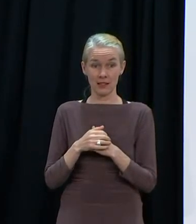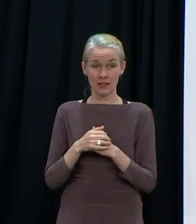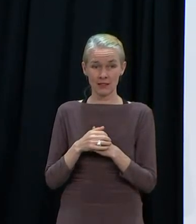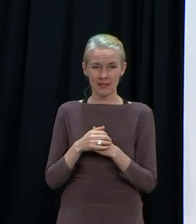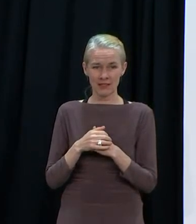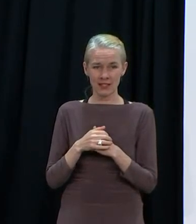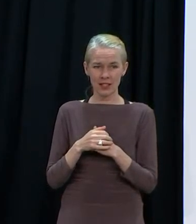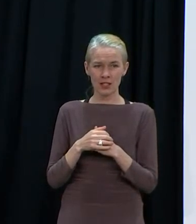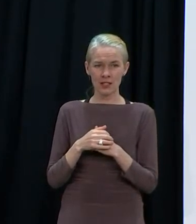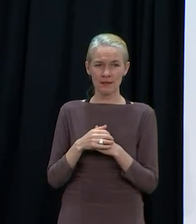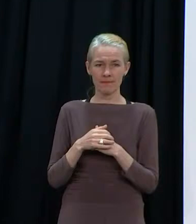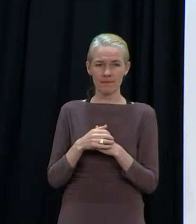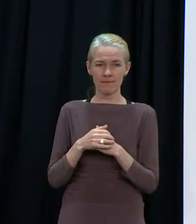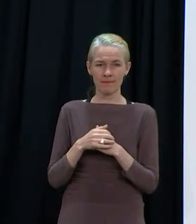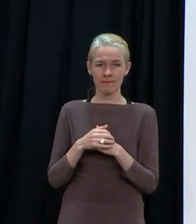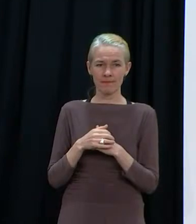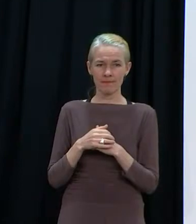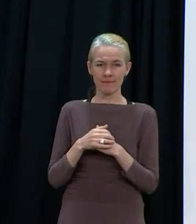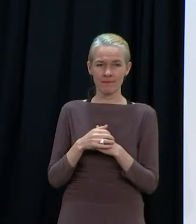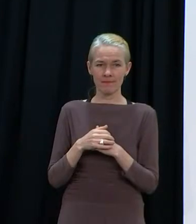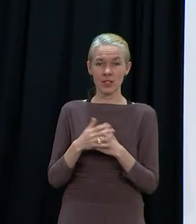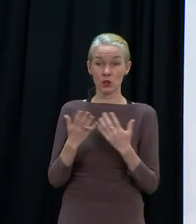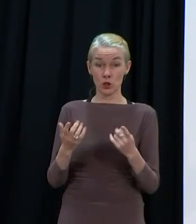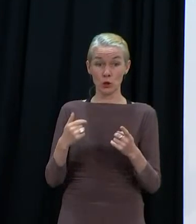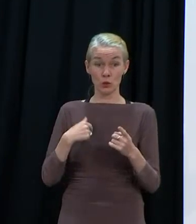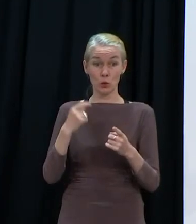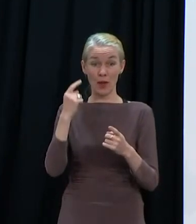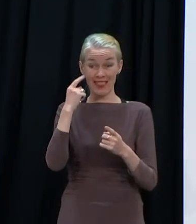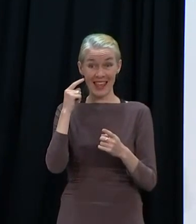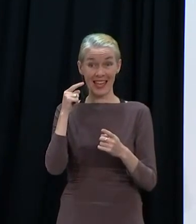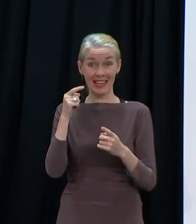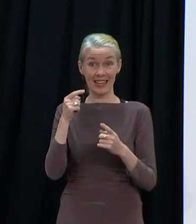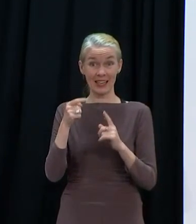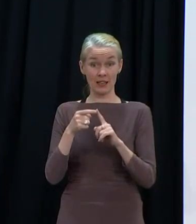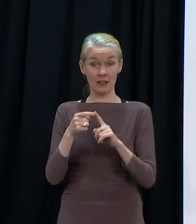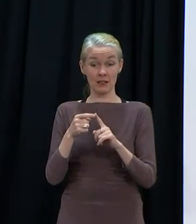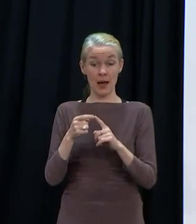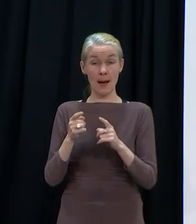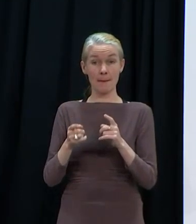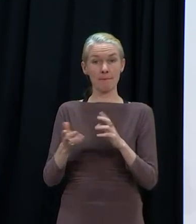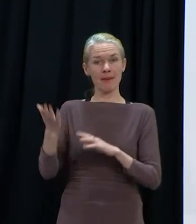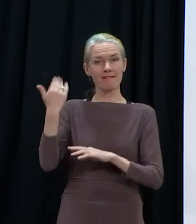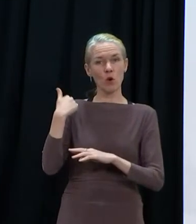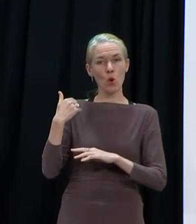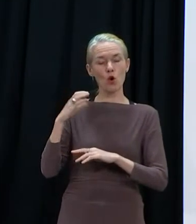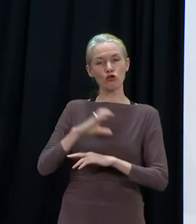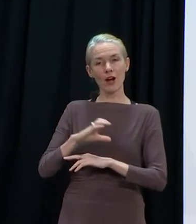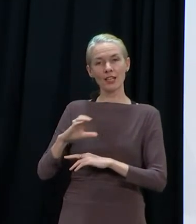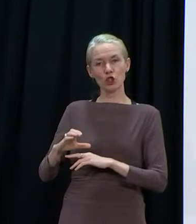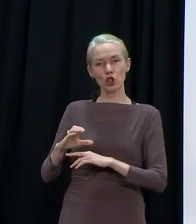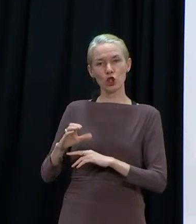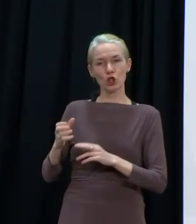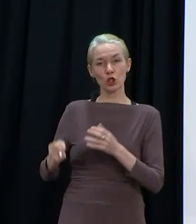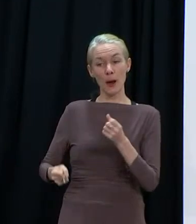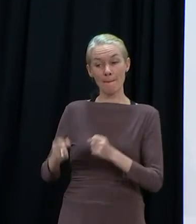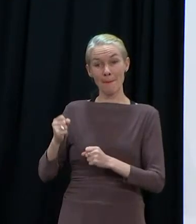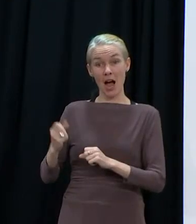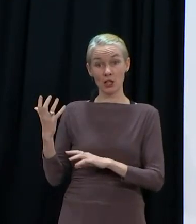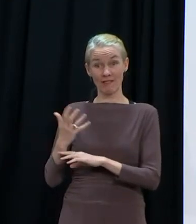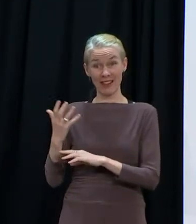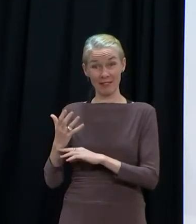there? Oh, look, that wasn't something that came into my mind that would be an issue, because corrections manage those issues